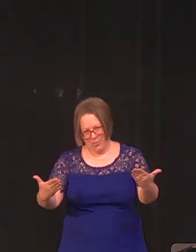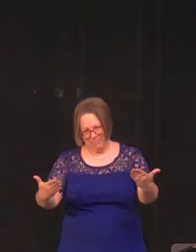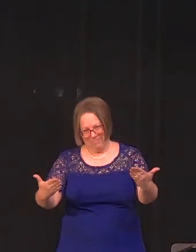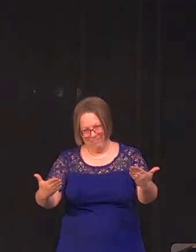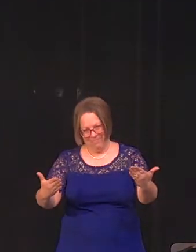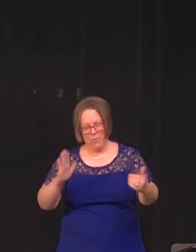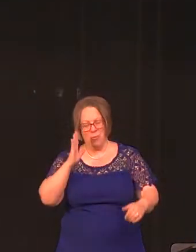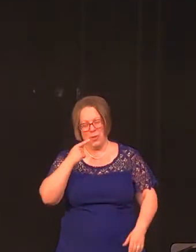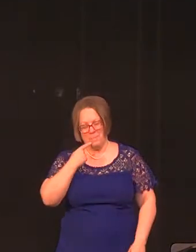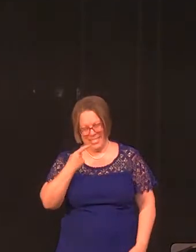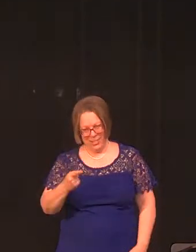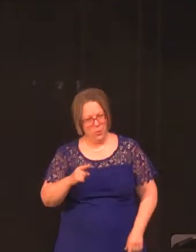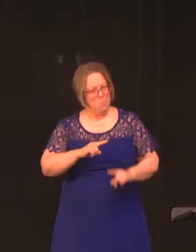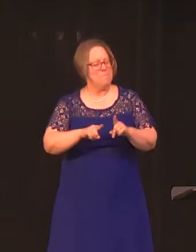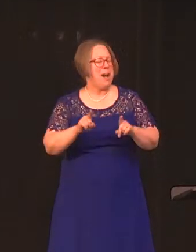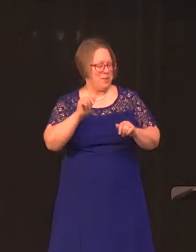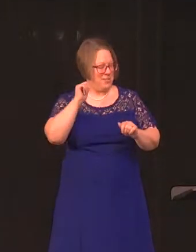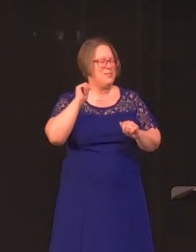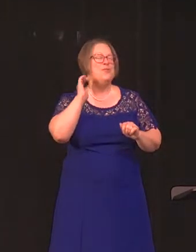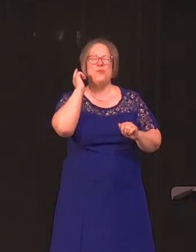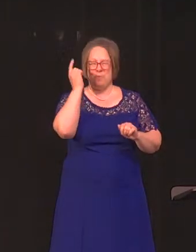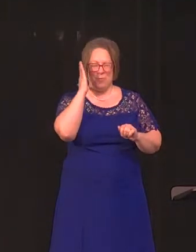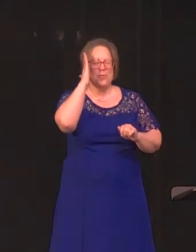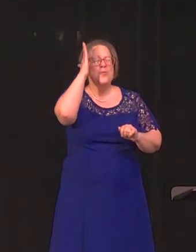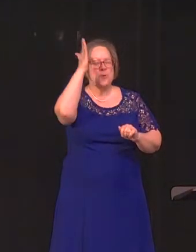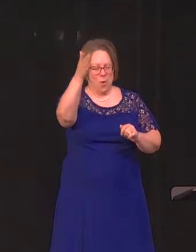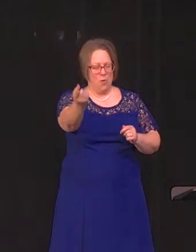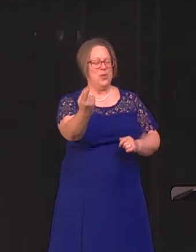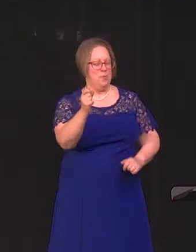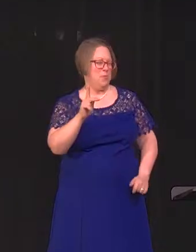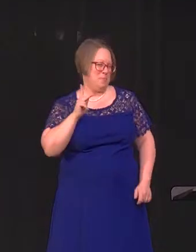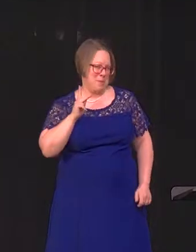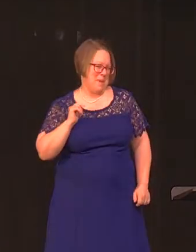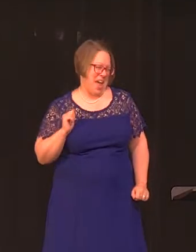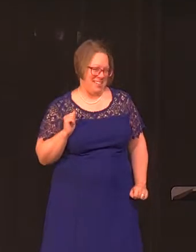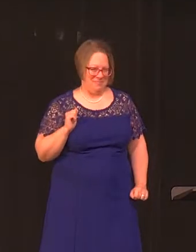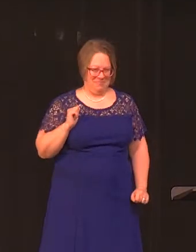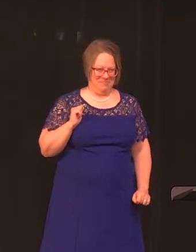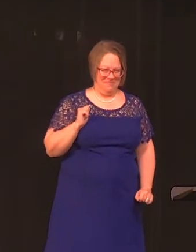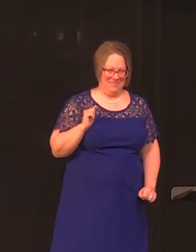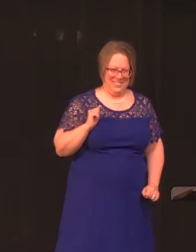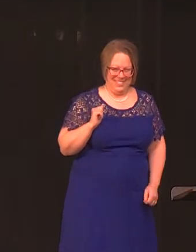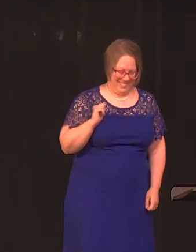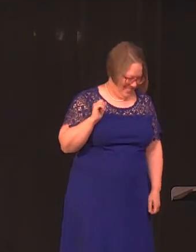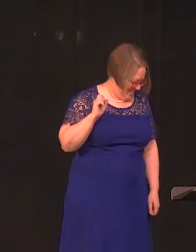energy that you bring. Thank you. I will miss you so much, but I know that I will see you again.